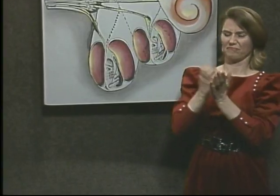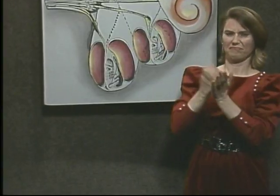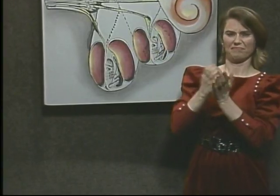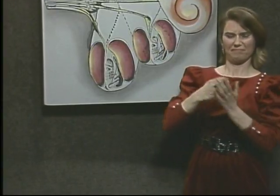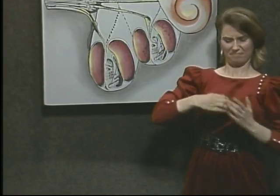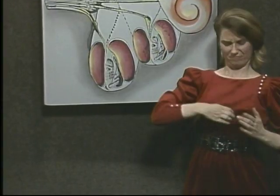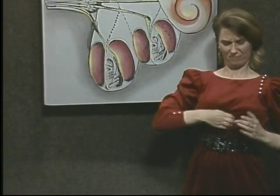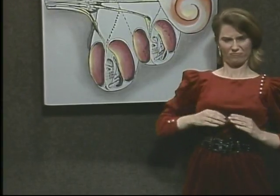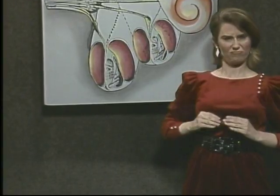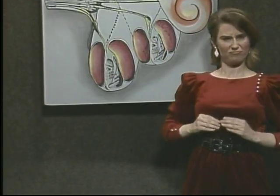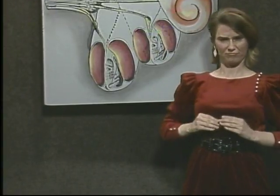of playing cards.